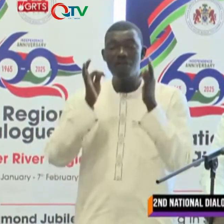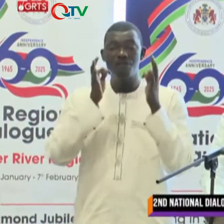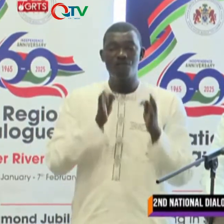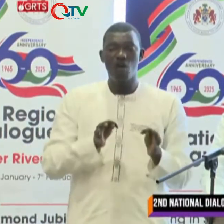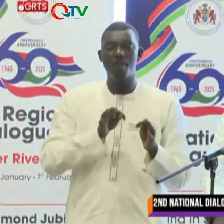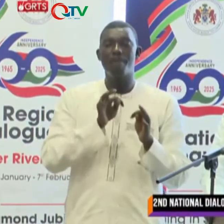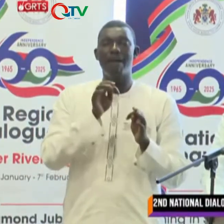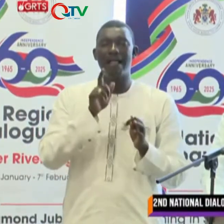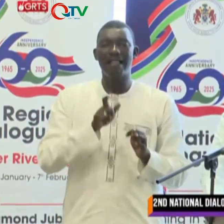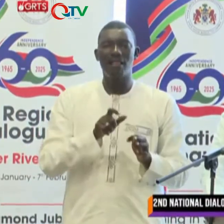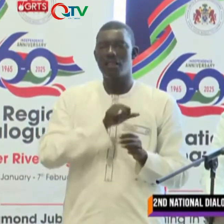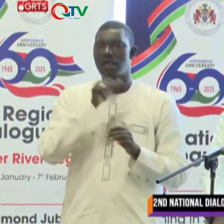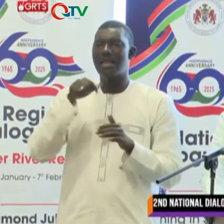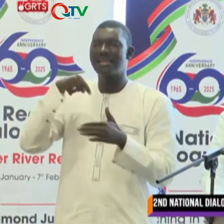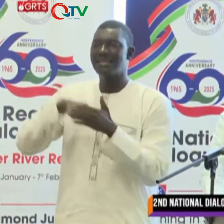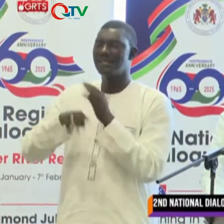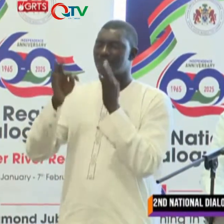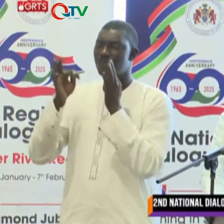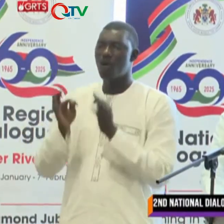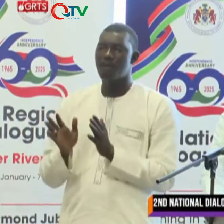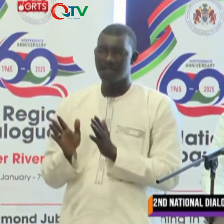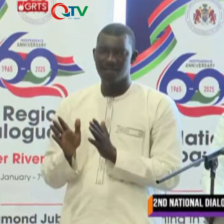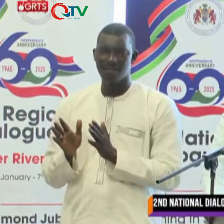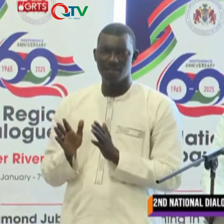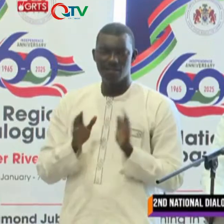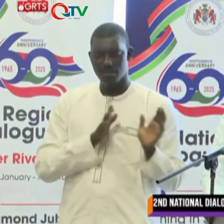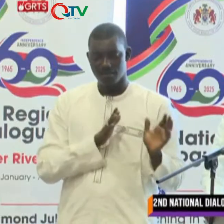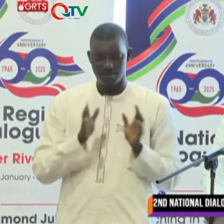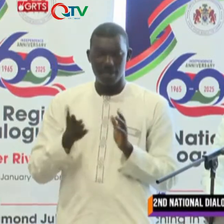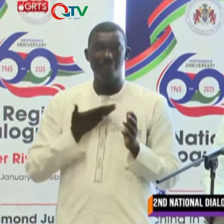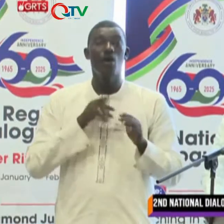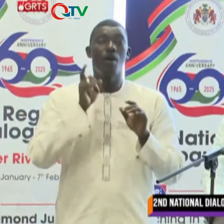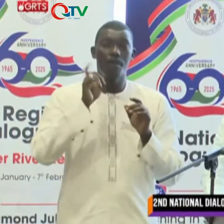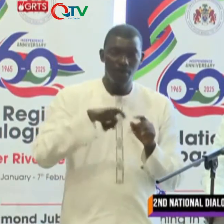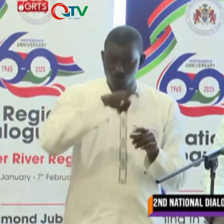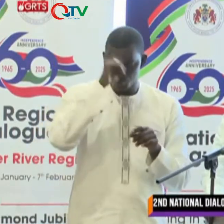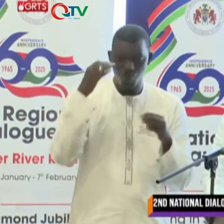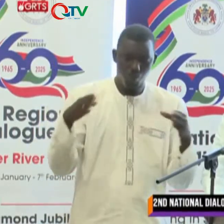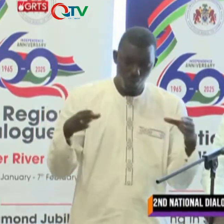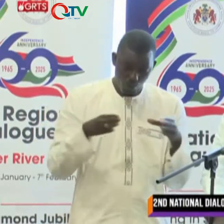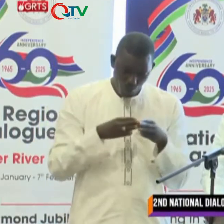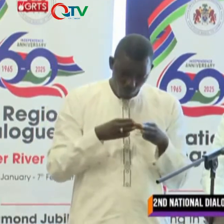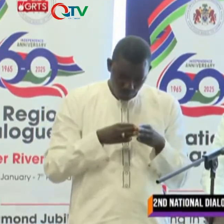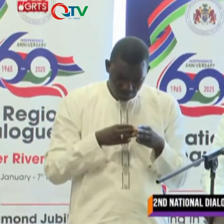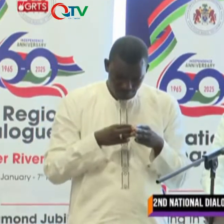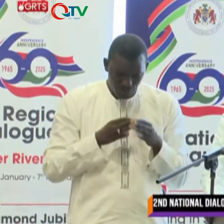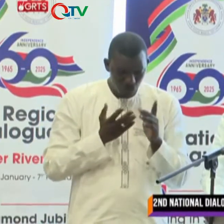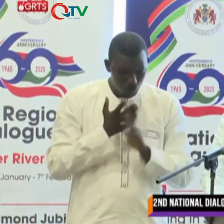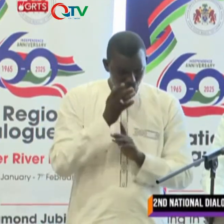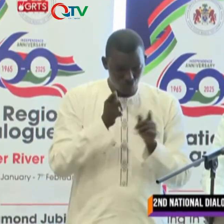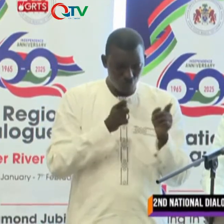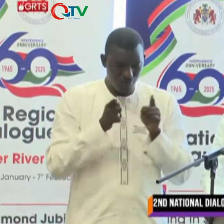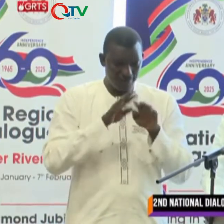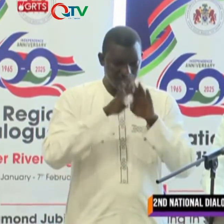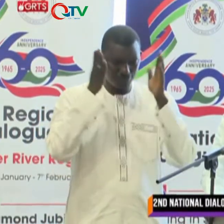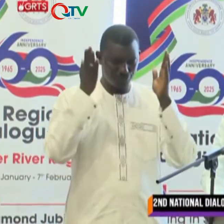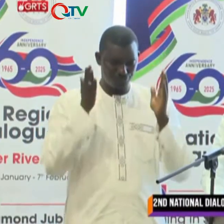informal. In other words, we must work collectively through our governance